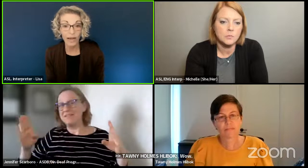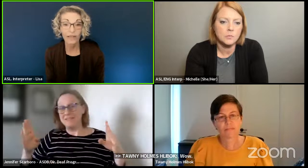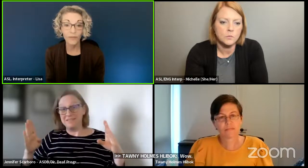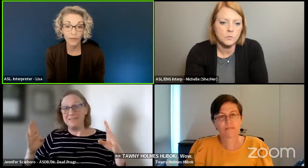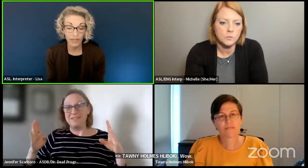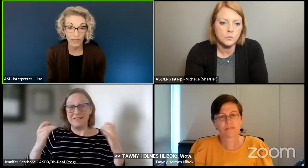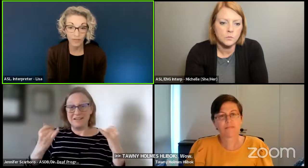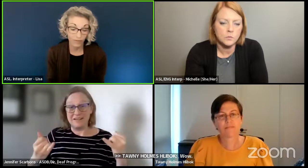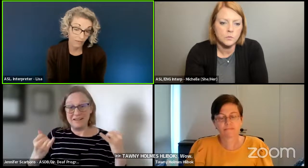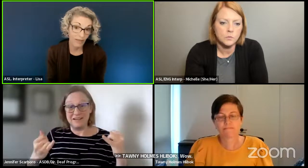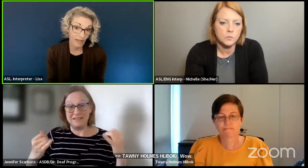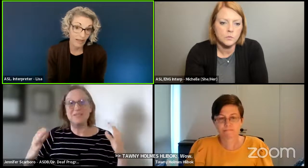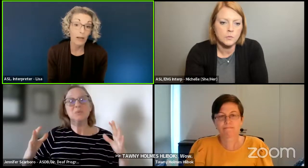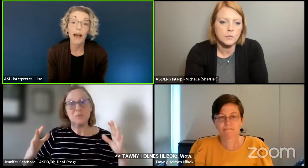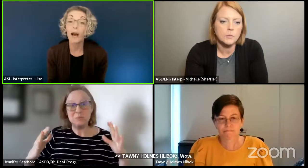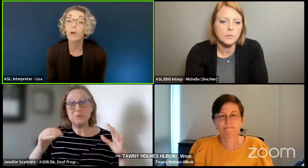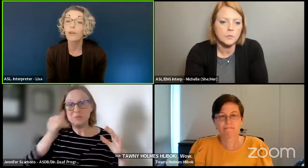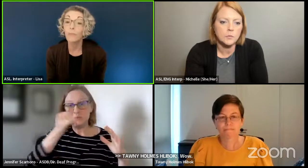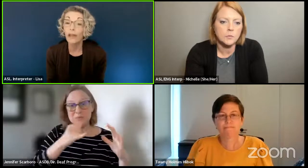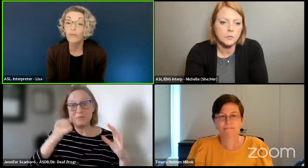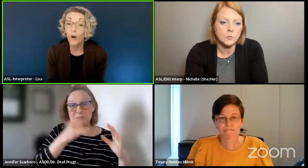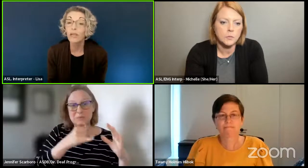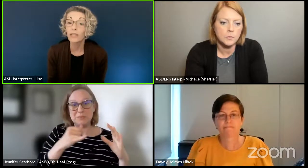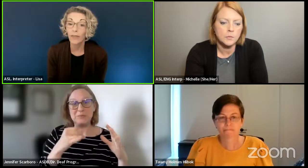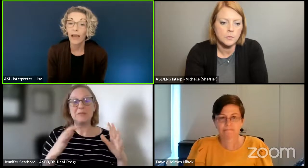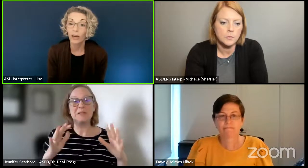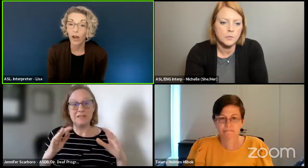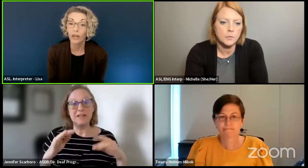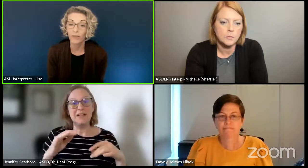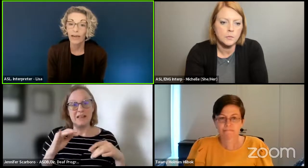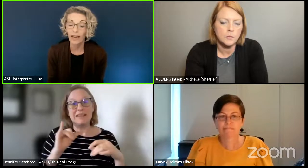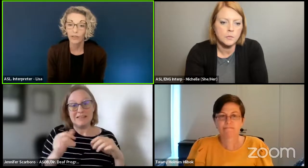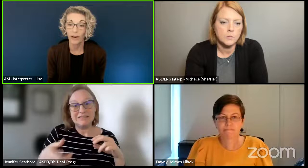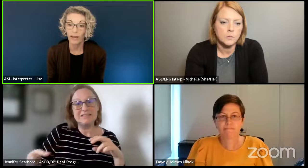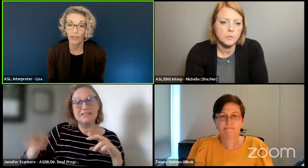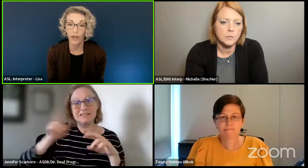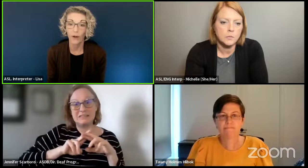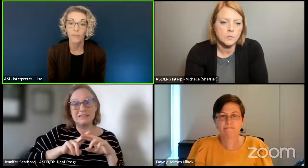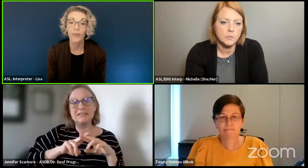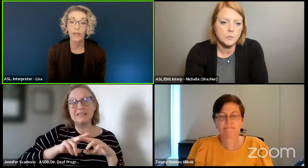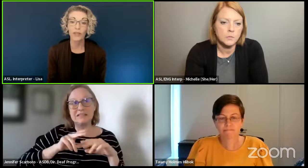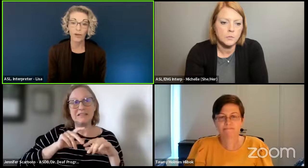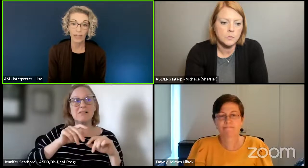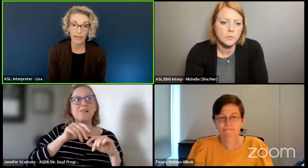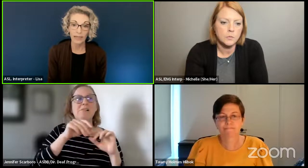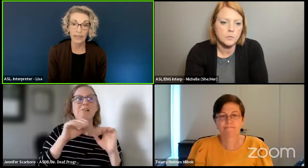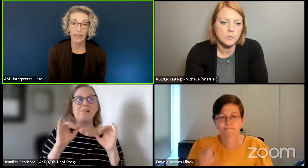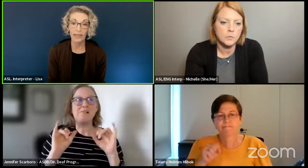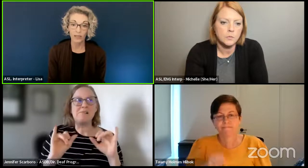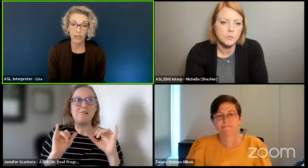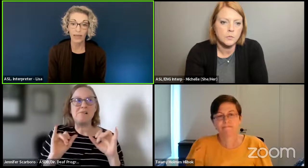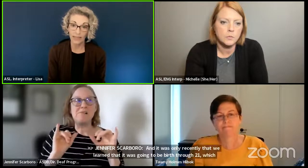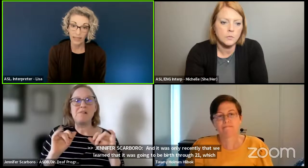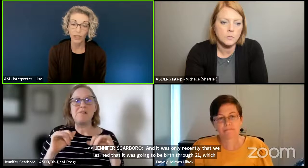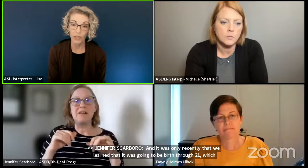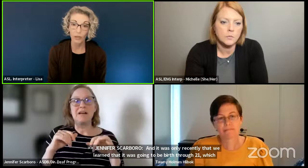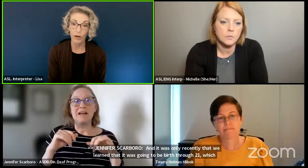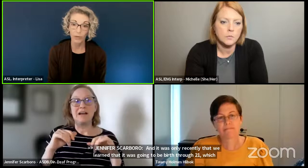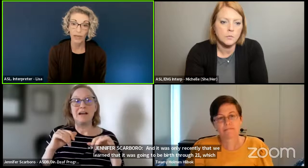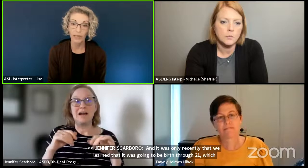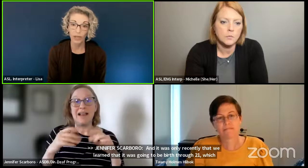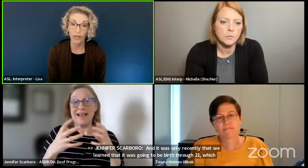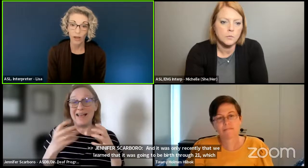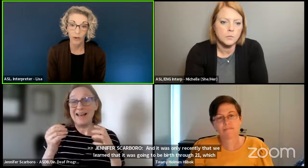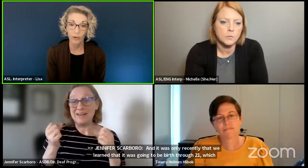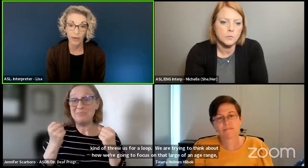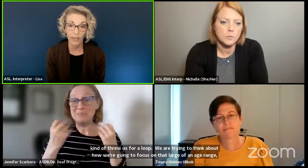are trying to think about how we're going to focus on that large of an age range, though. So it is an addition to